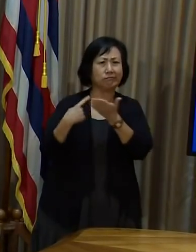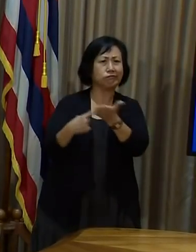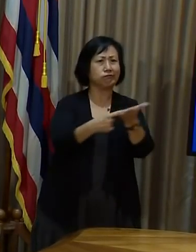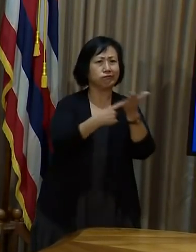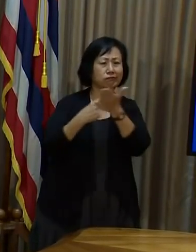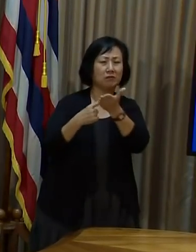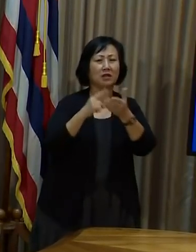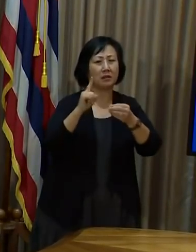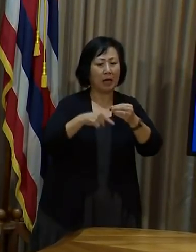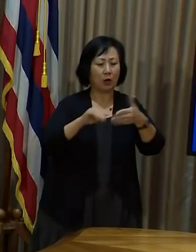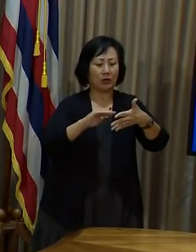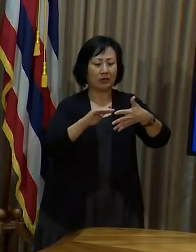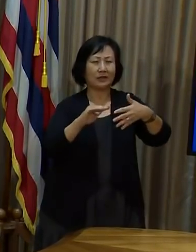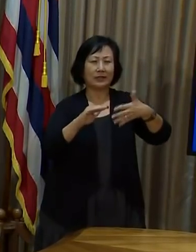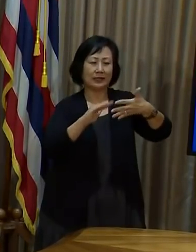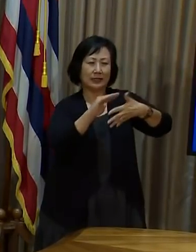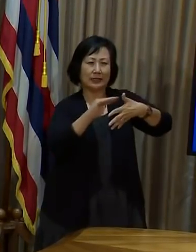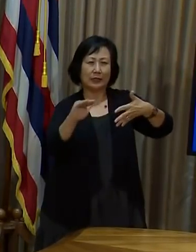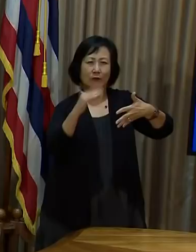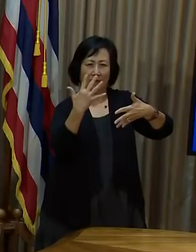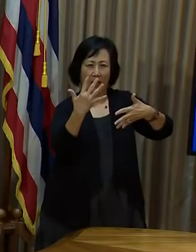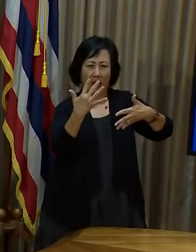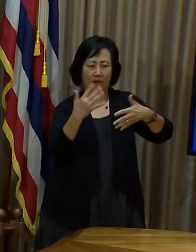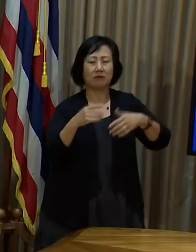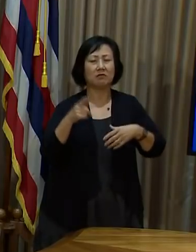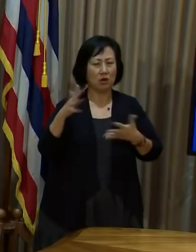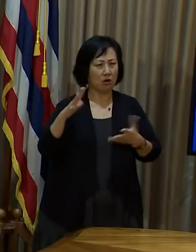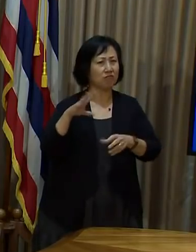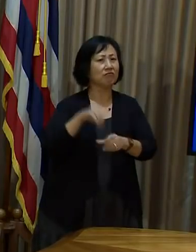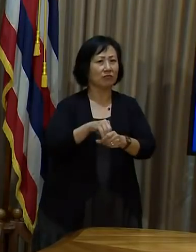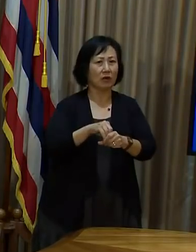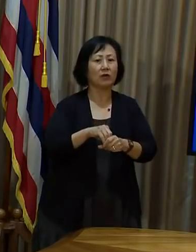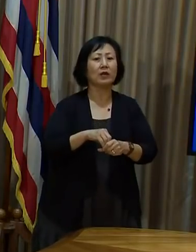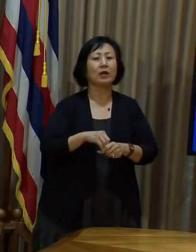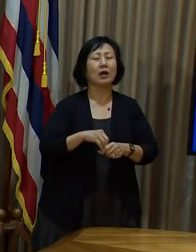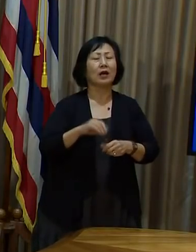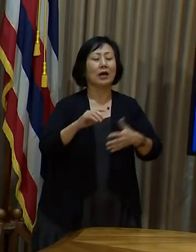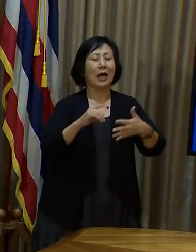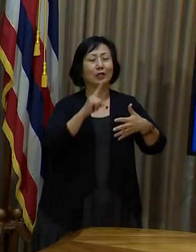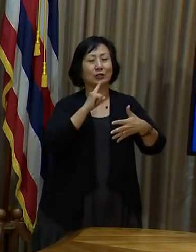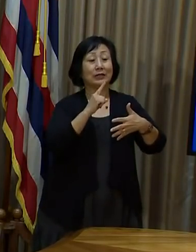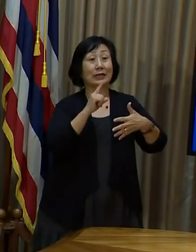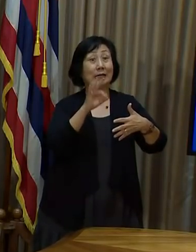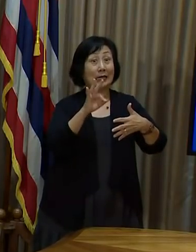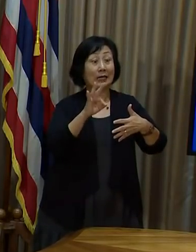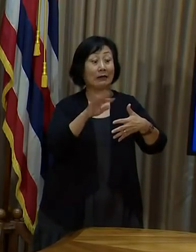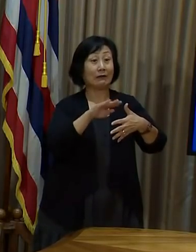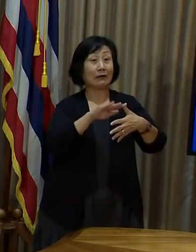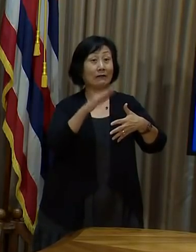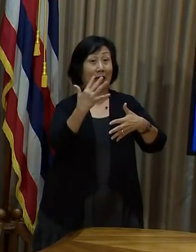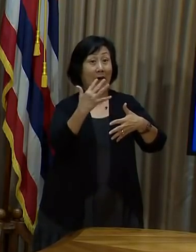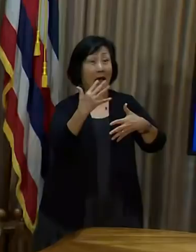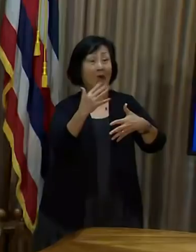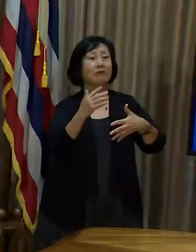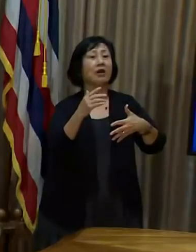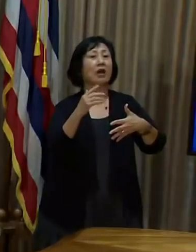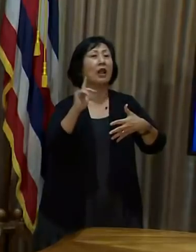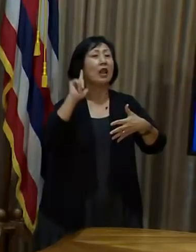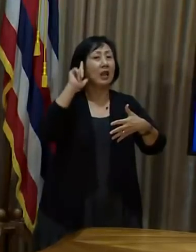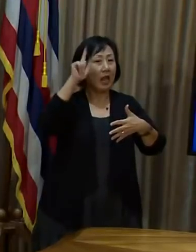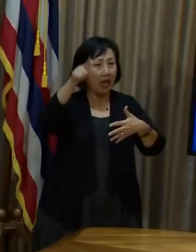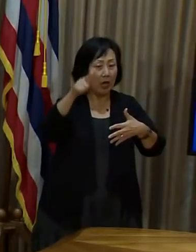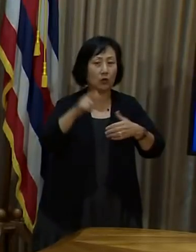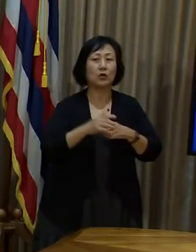regarding the Tier 5 level and Tier 6 should we get to, or when we get